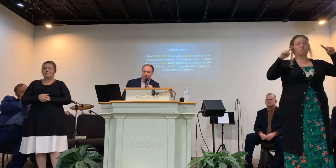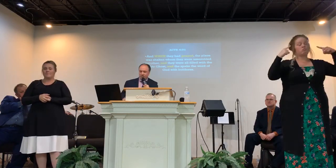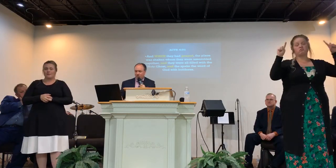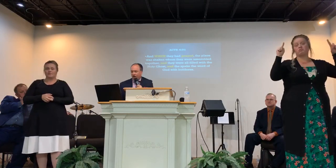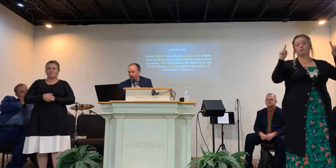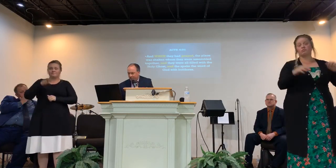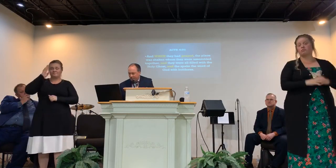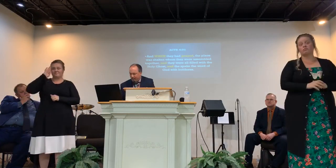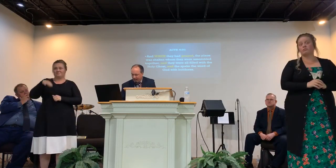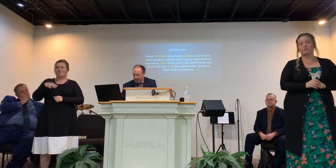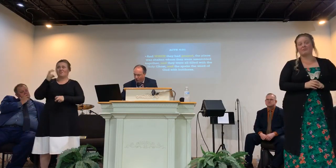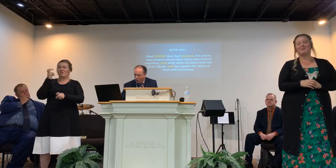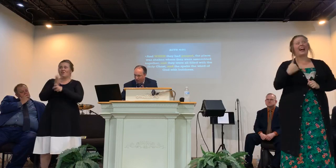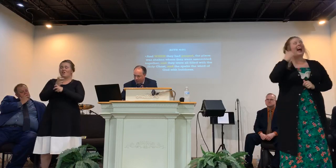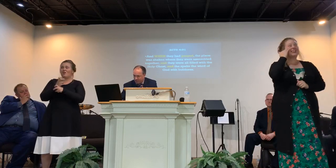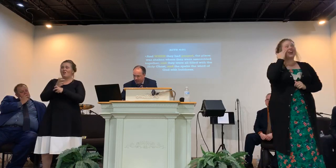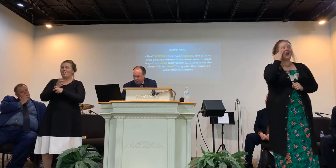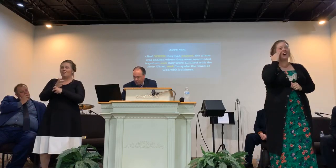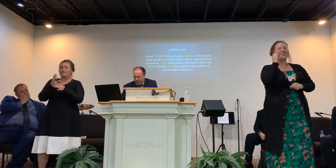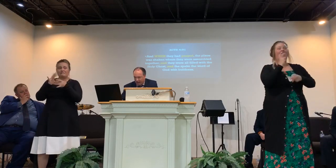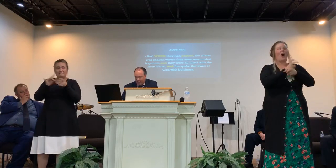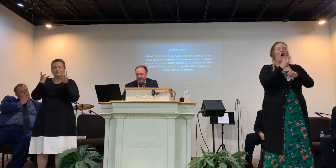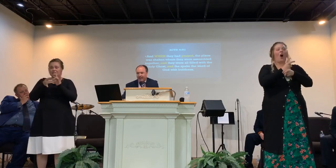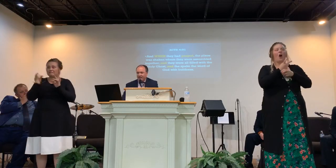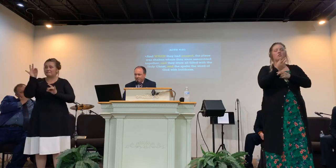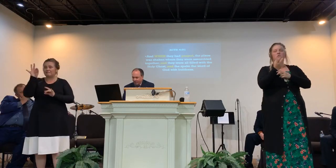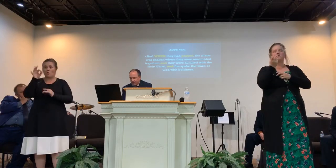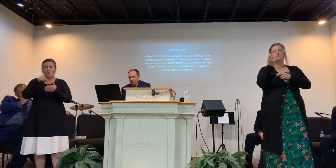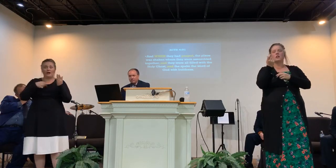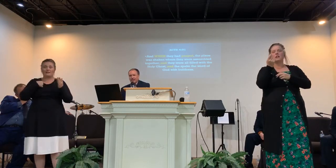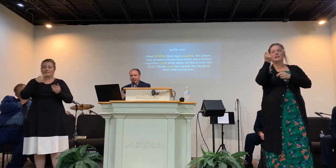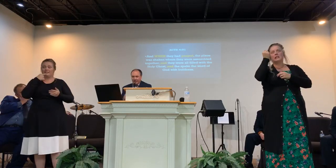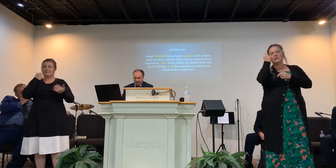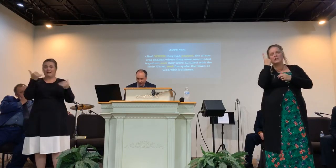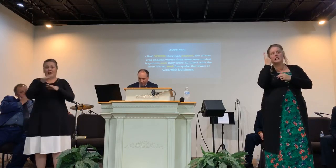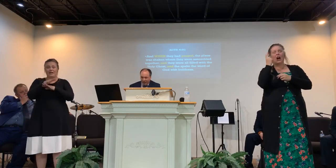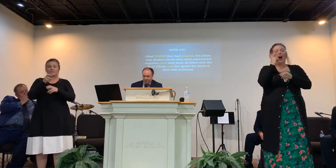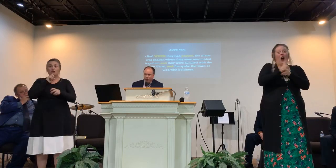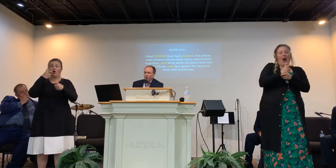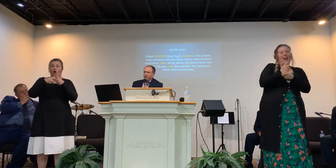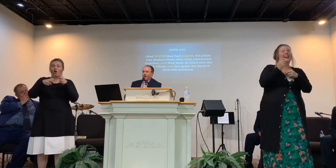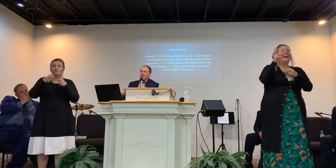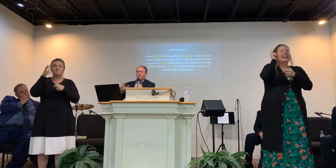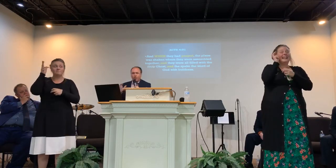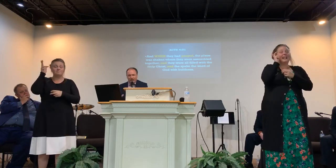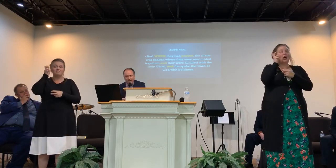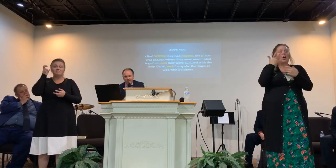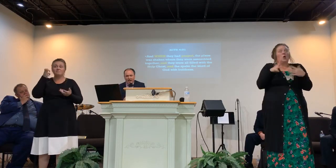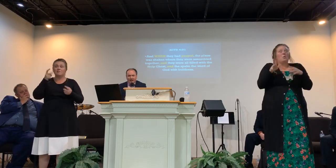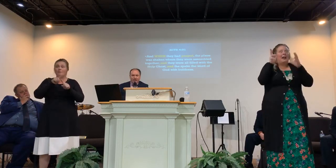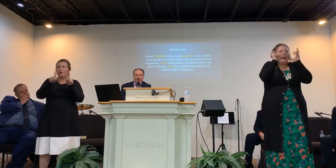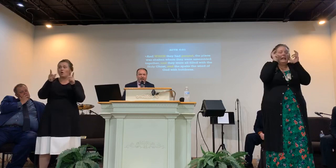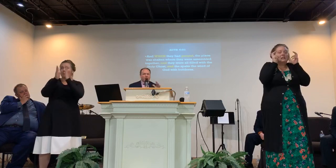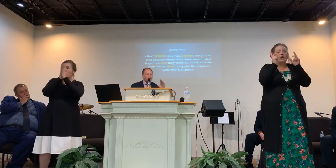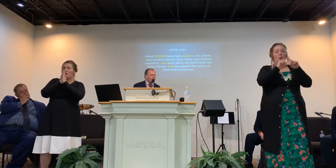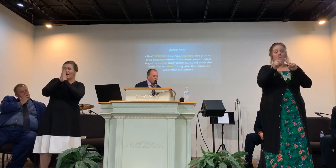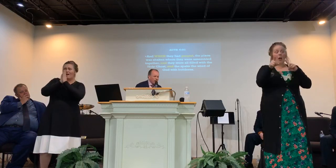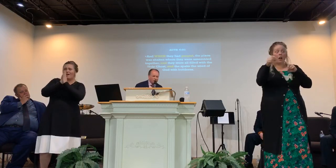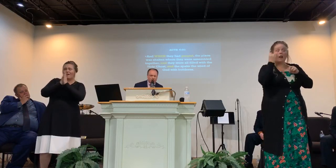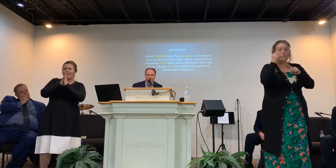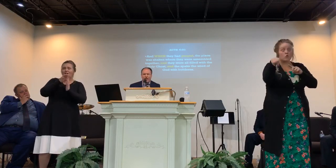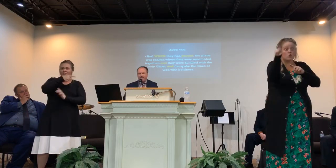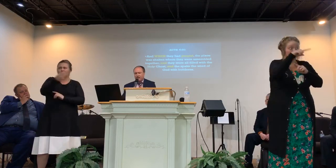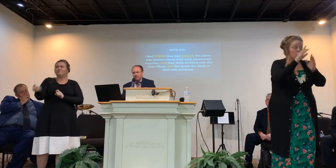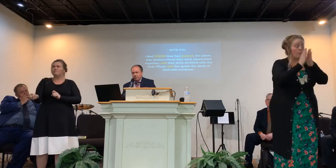I know this is a hard saying. I know what I'm saying to you tonight is difficult to hear. But when they prayed, they had a